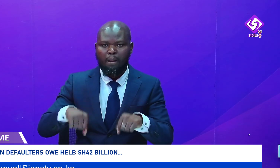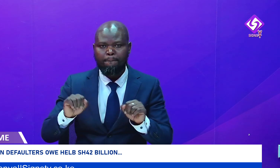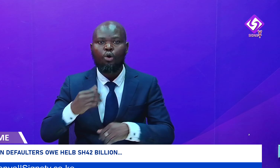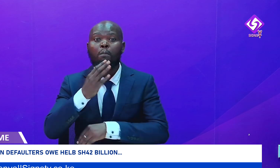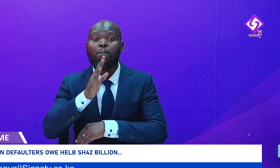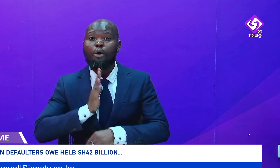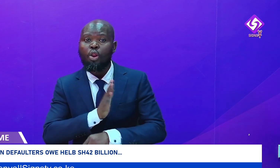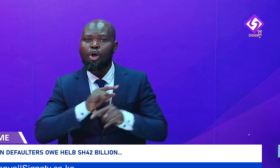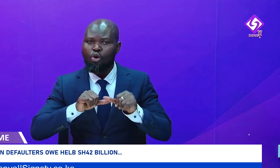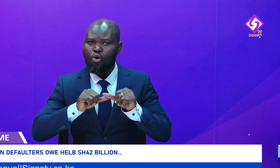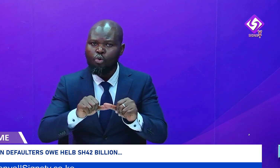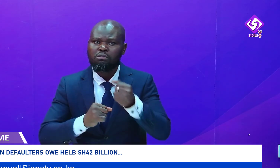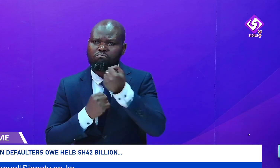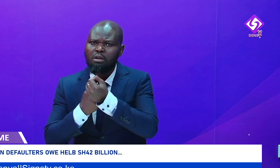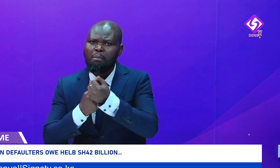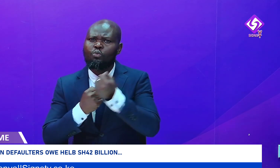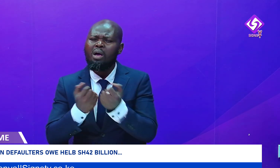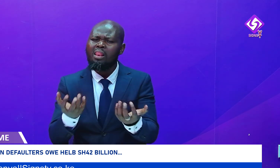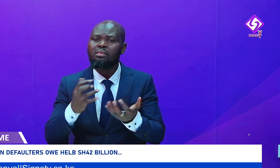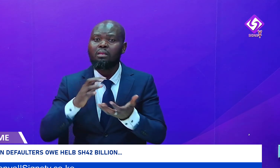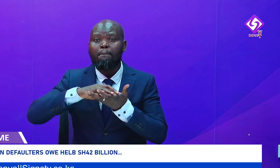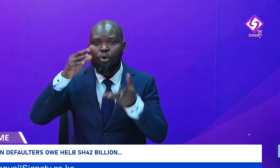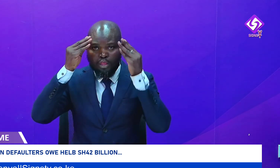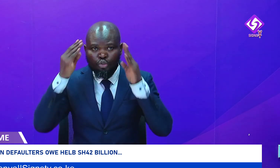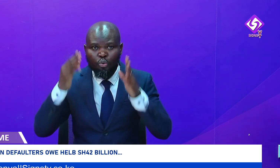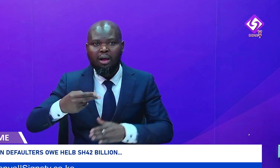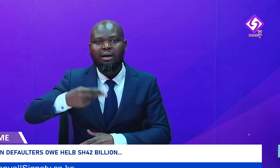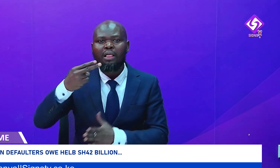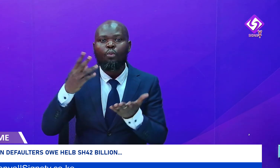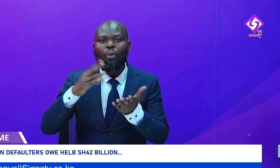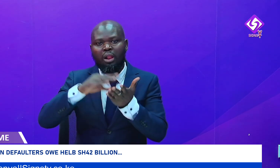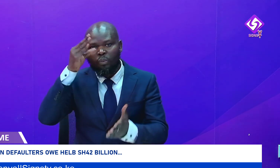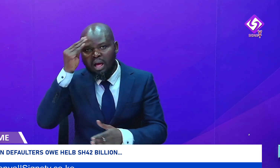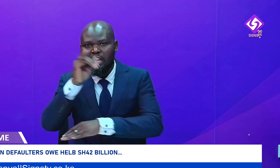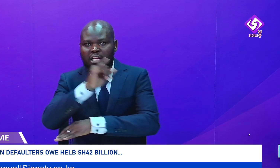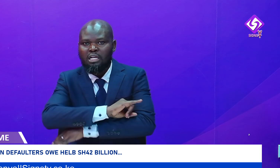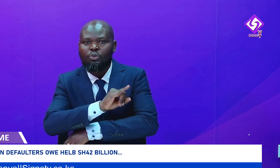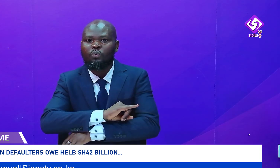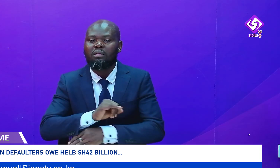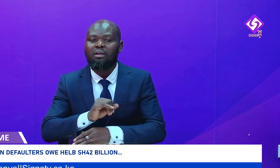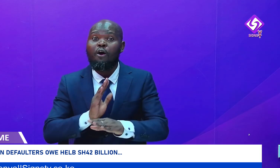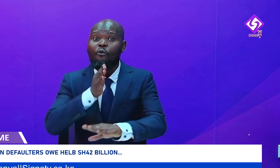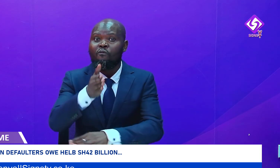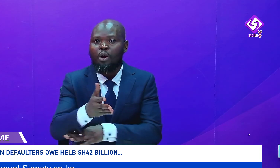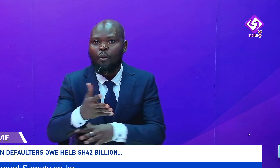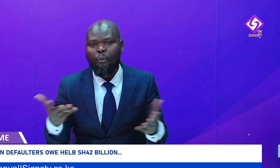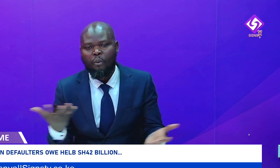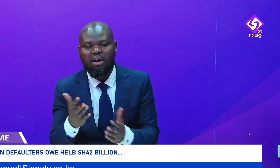to clear their arrears to enable the board to continue supporting needy students in higher learning institutions